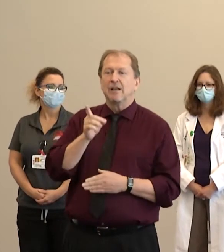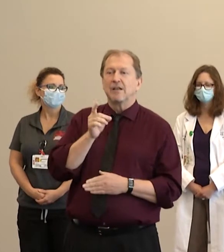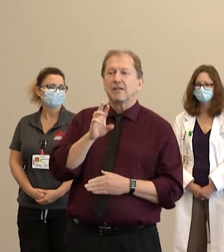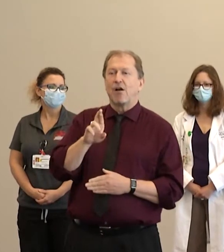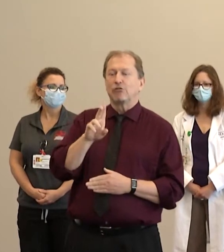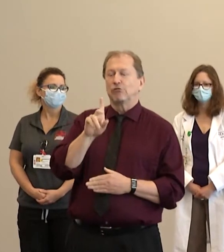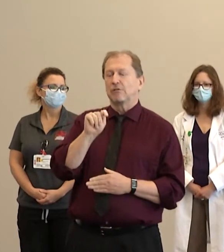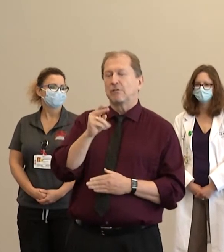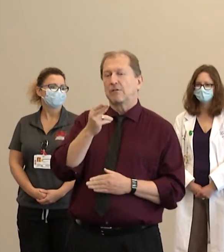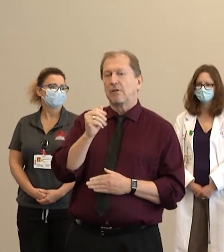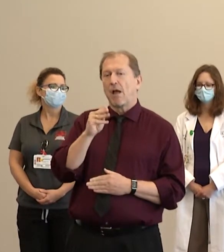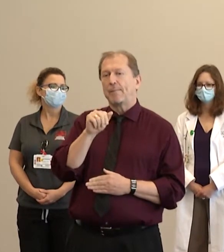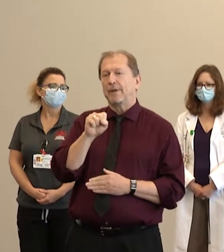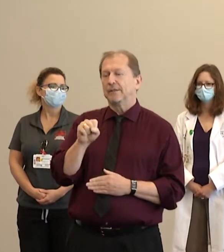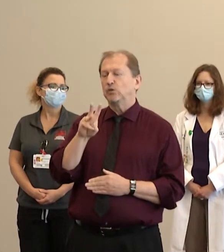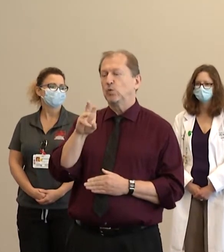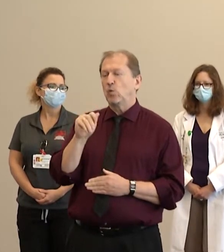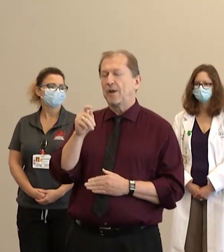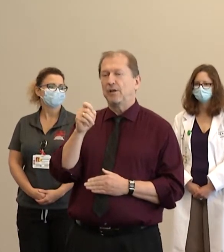County Health.